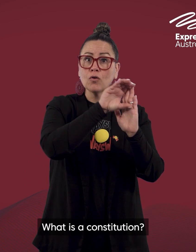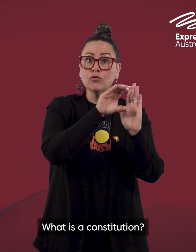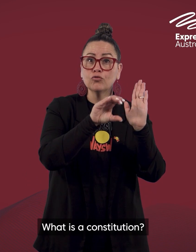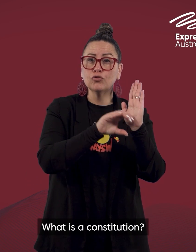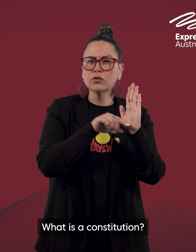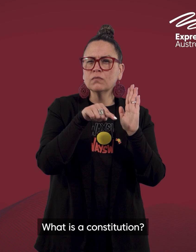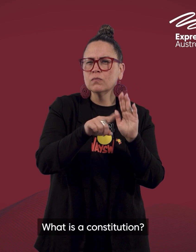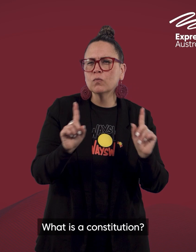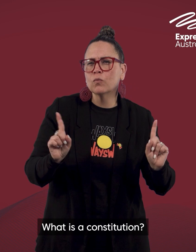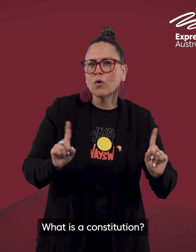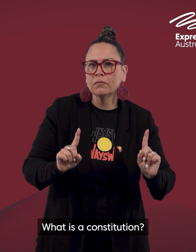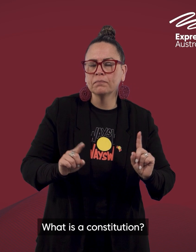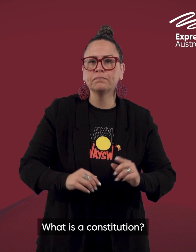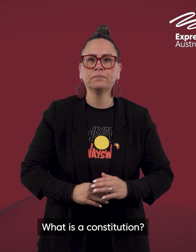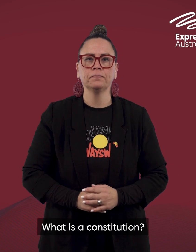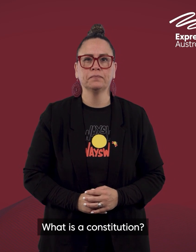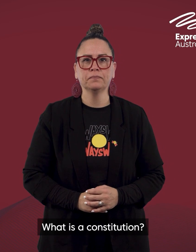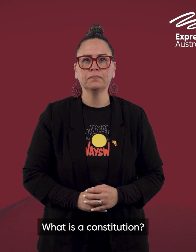What is the Constitution?